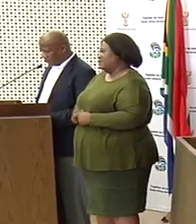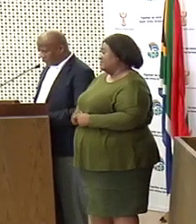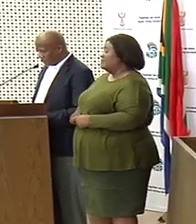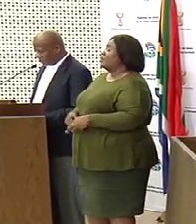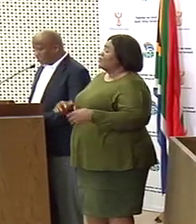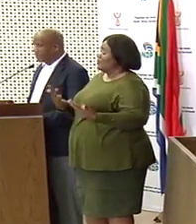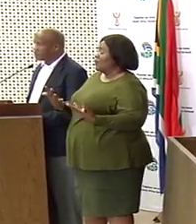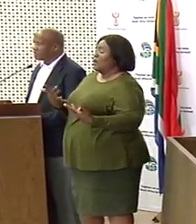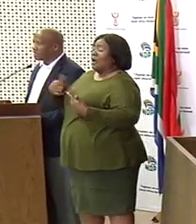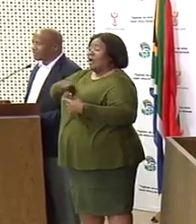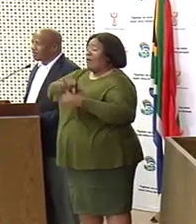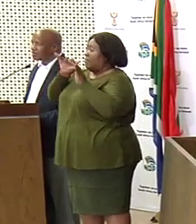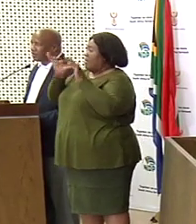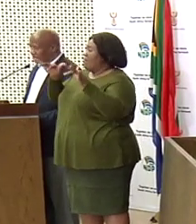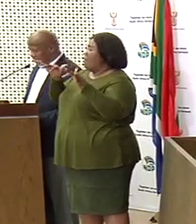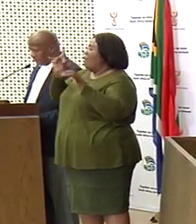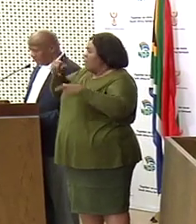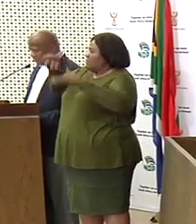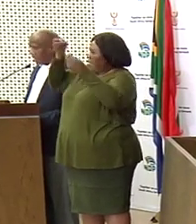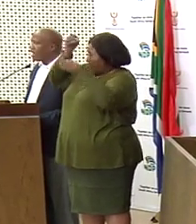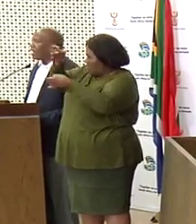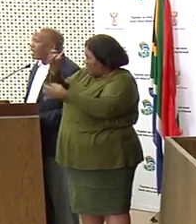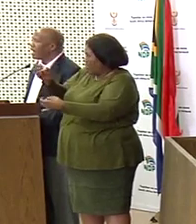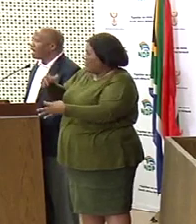Therefore, our people need to be informed all the time.